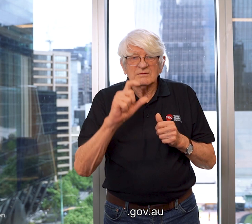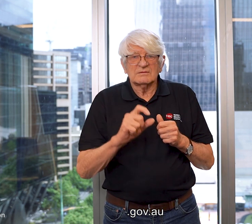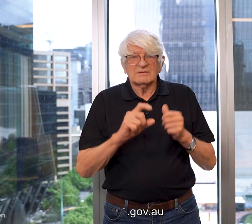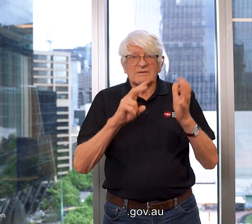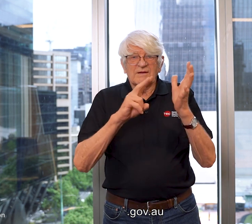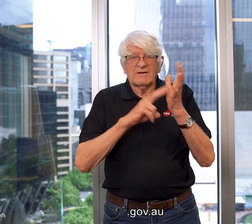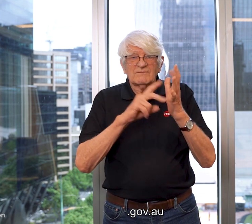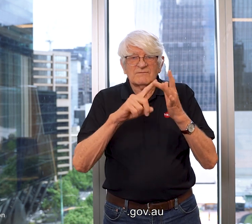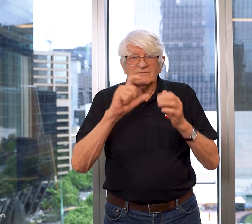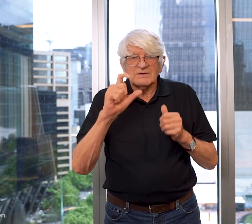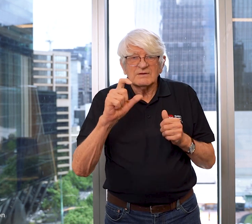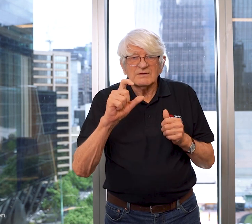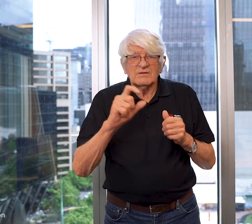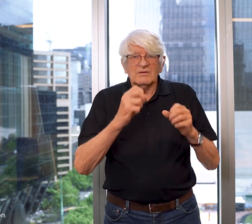.au or